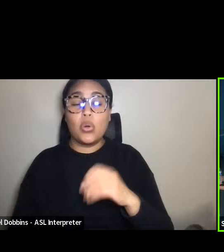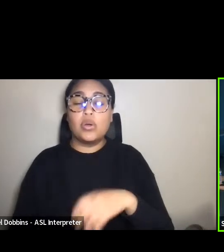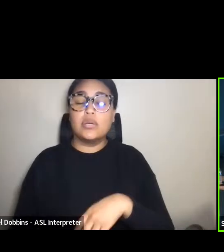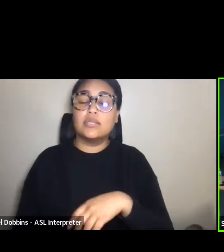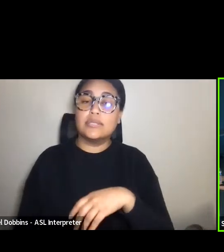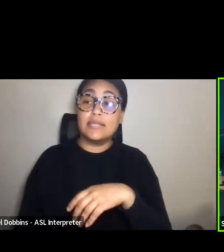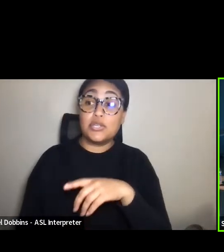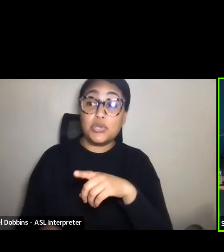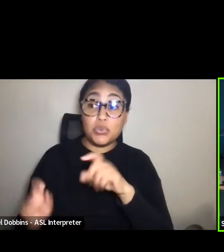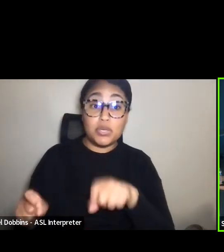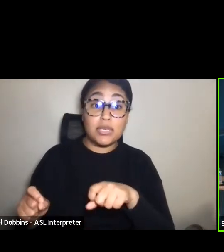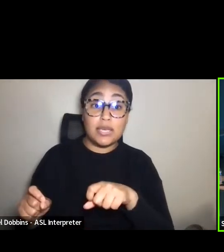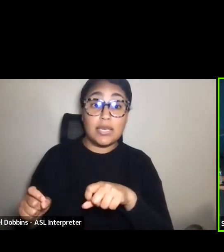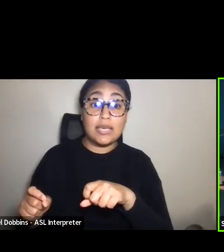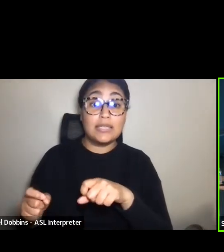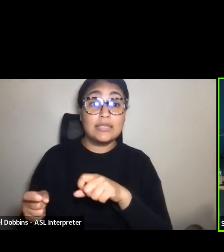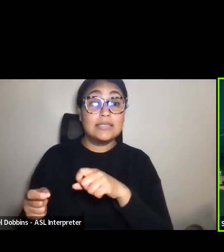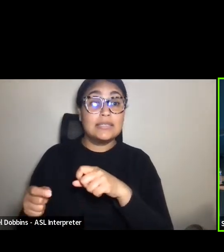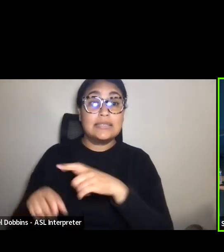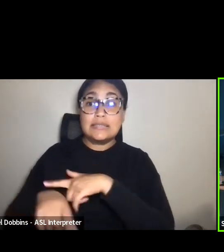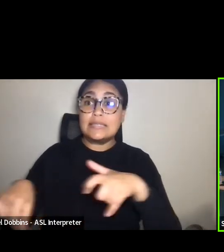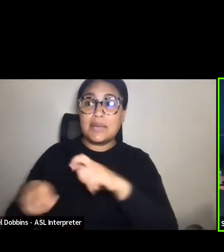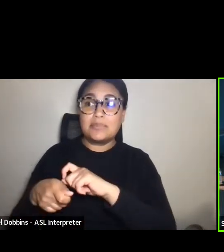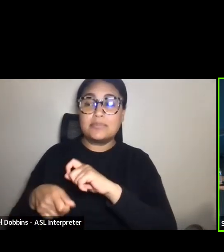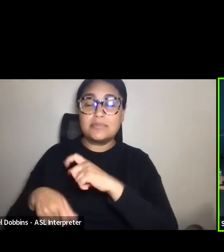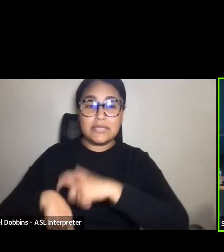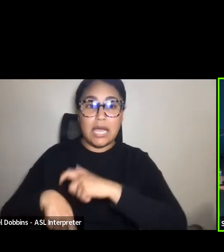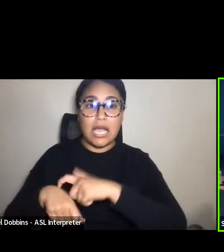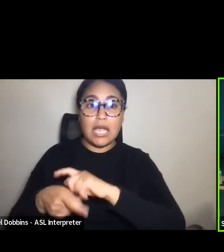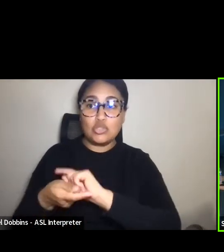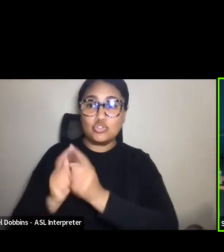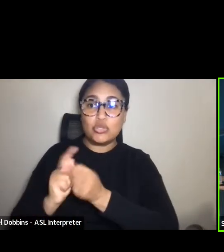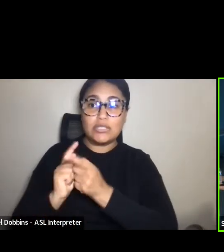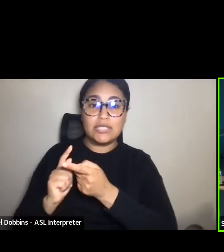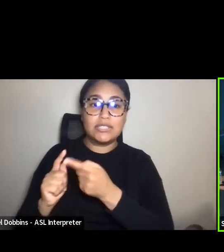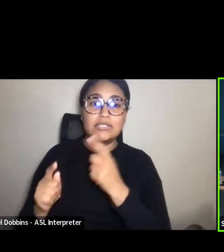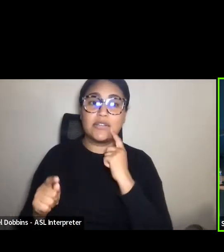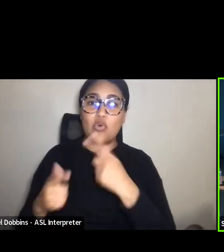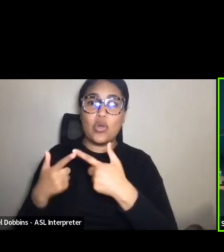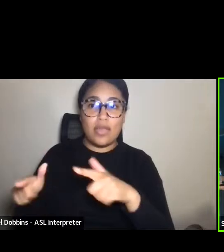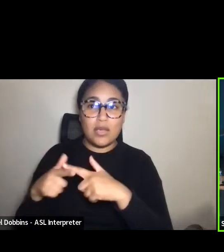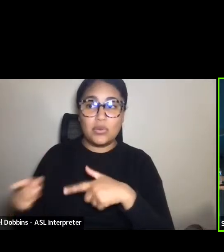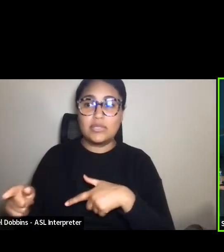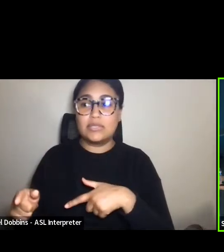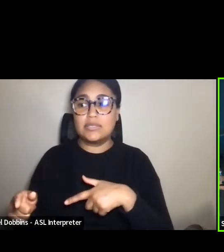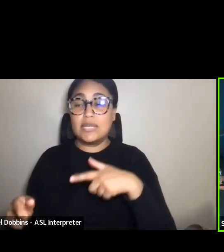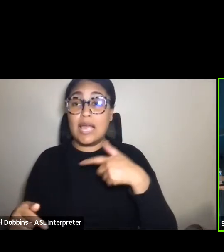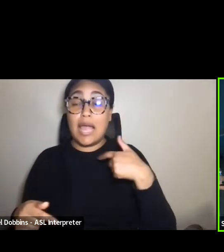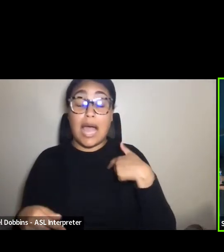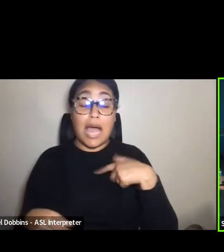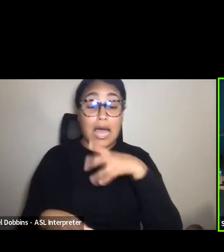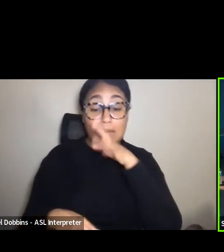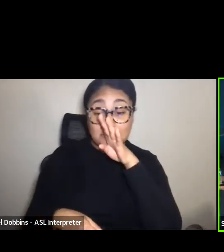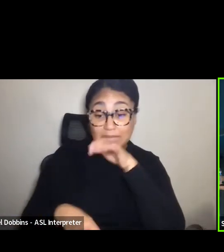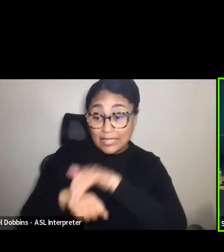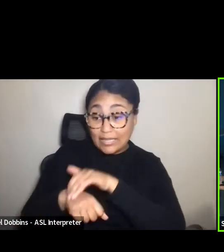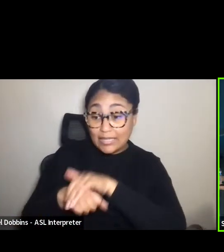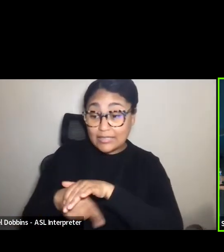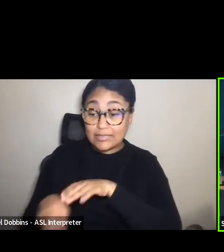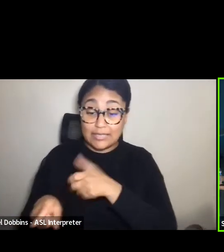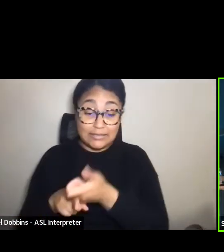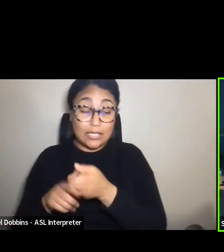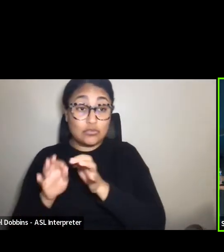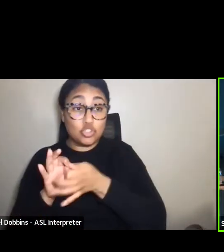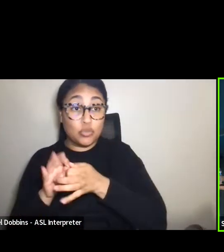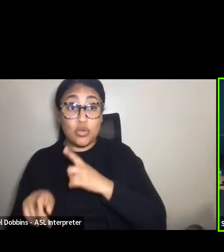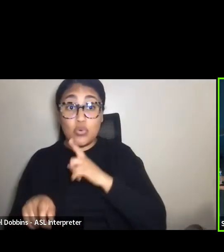to have simultaneous translation at the moment, right? So you have a device and it hears, like I'm speaking in English and it's interpreting in